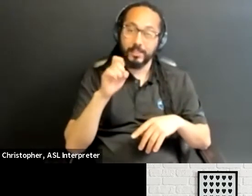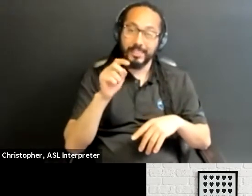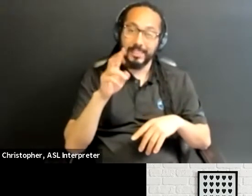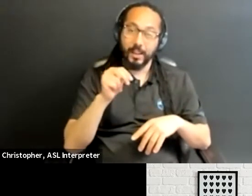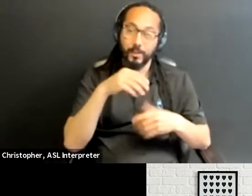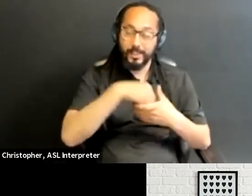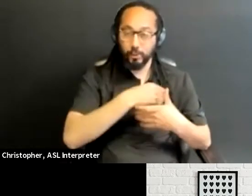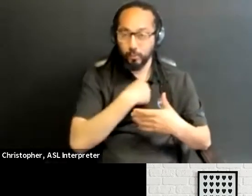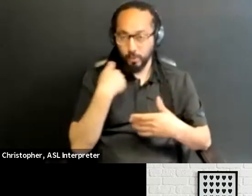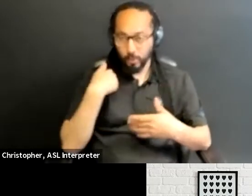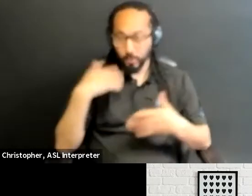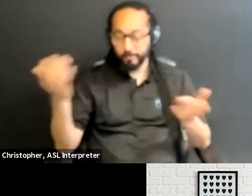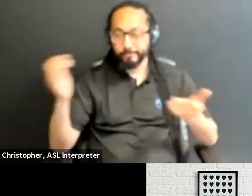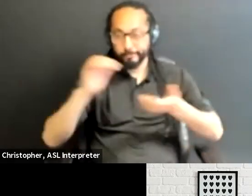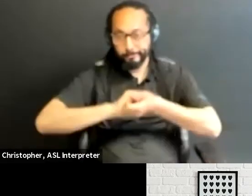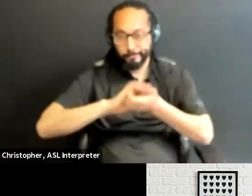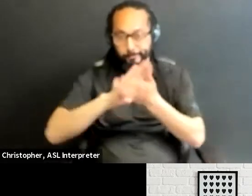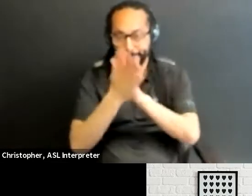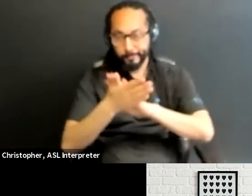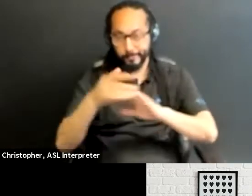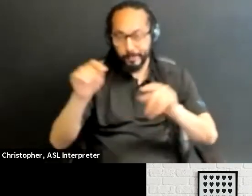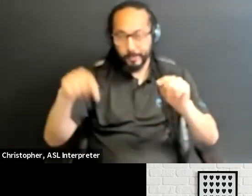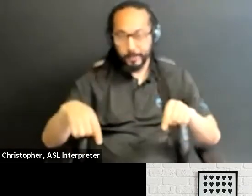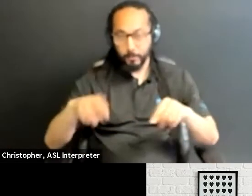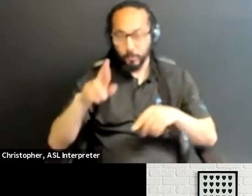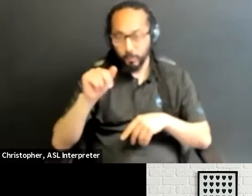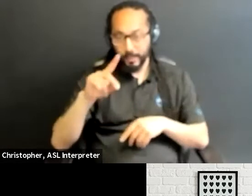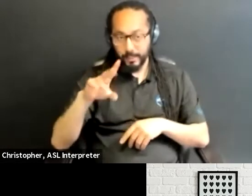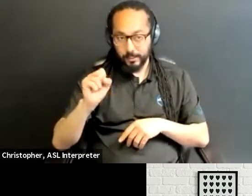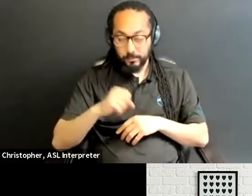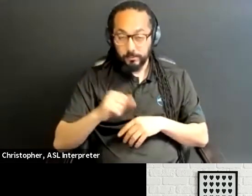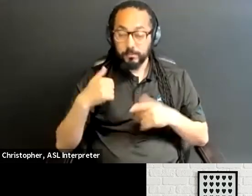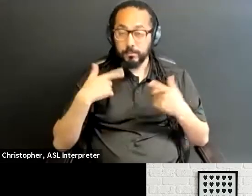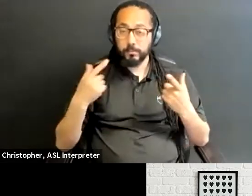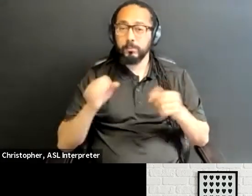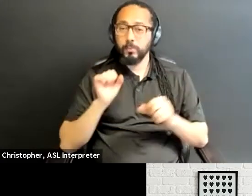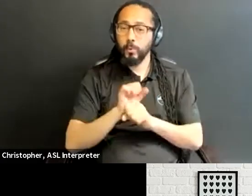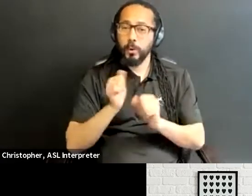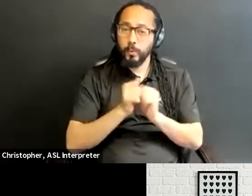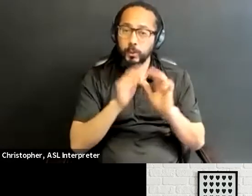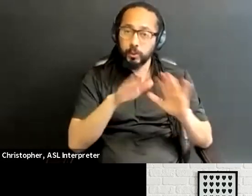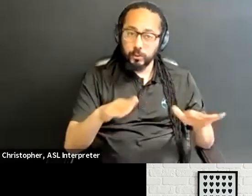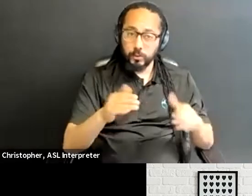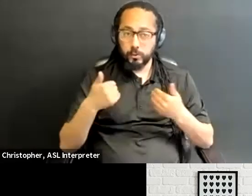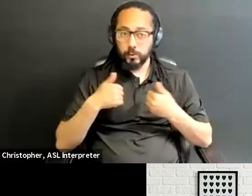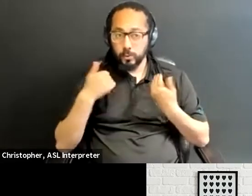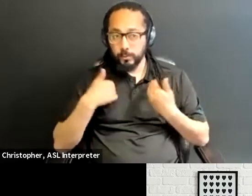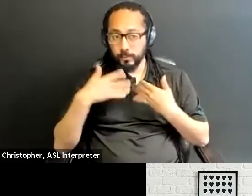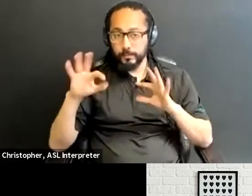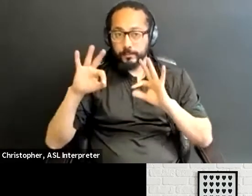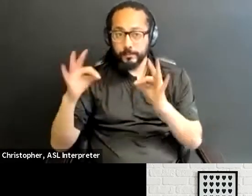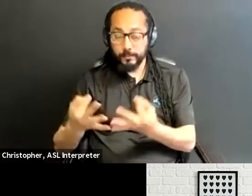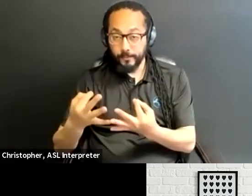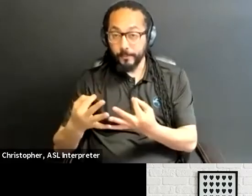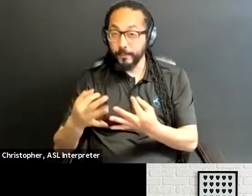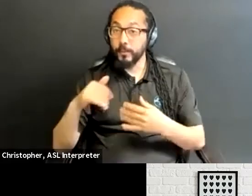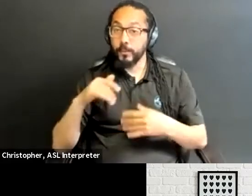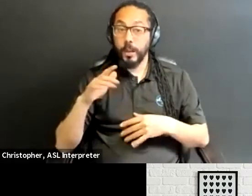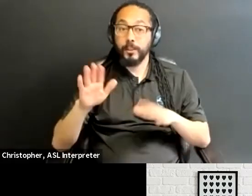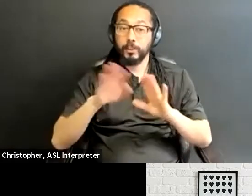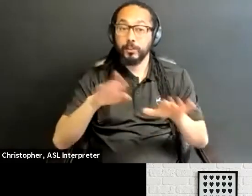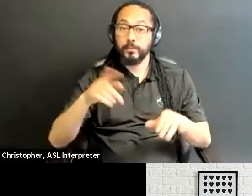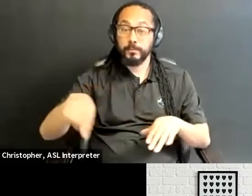we work with populations with children, youth, and families where the children have experienced some form